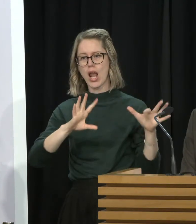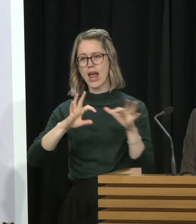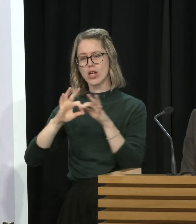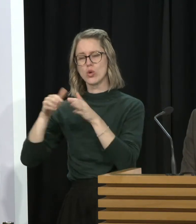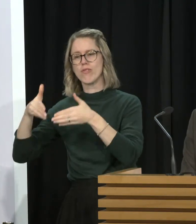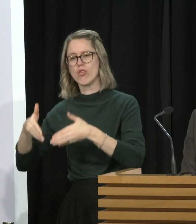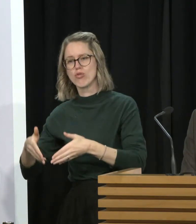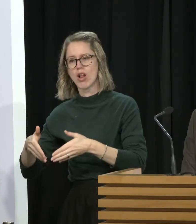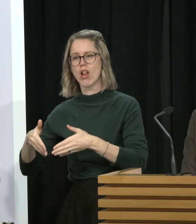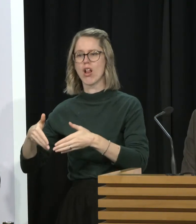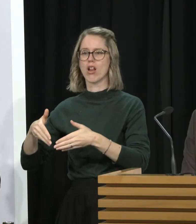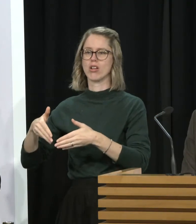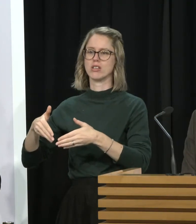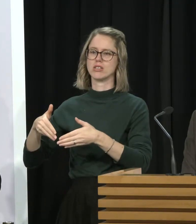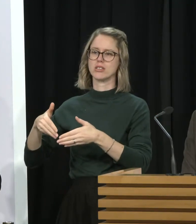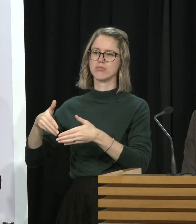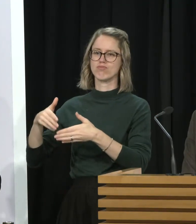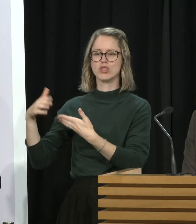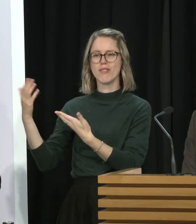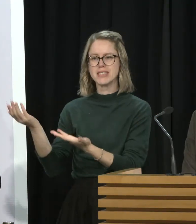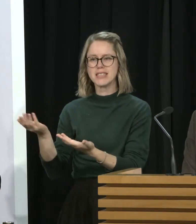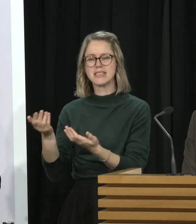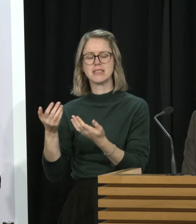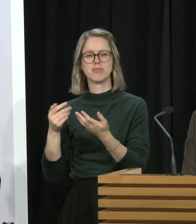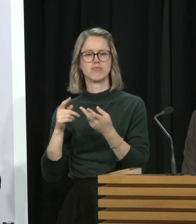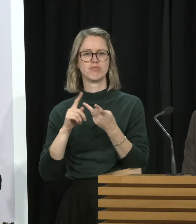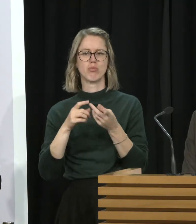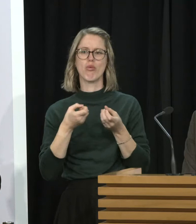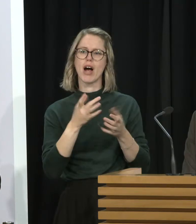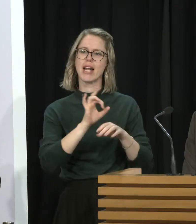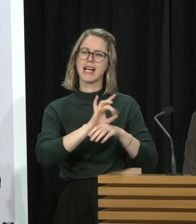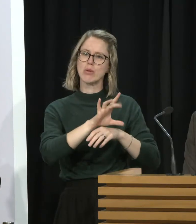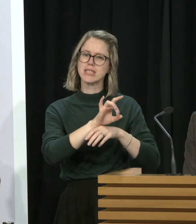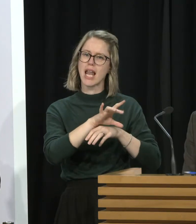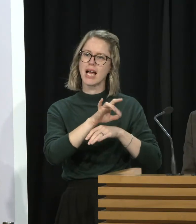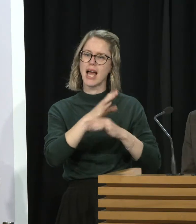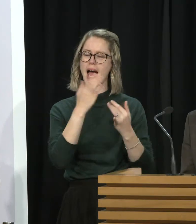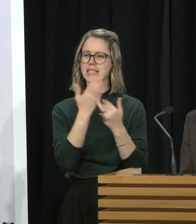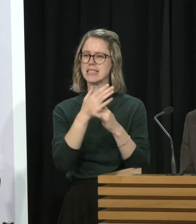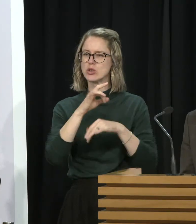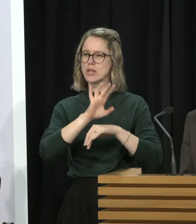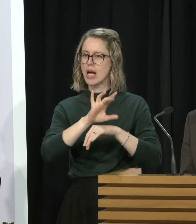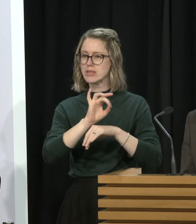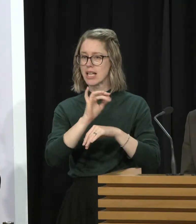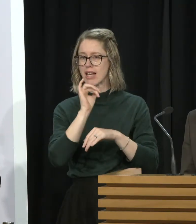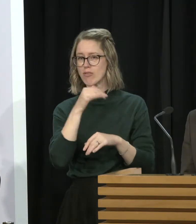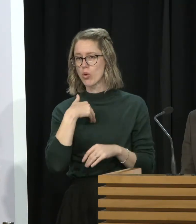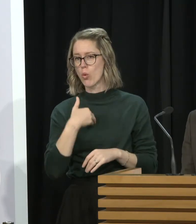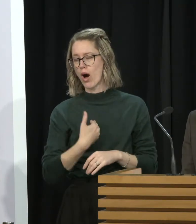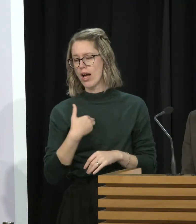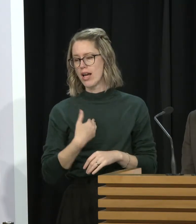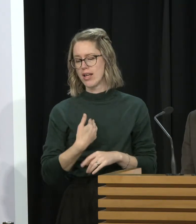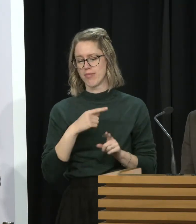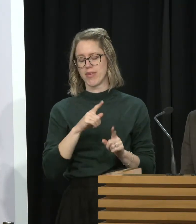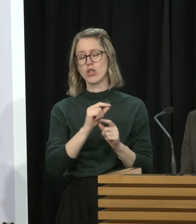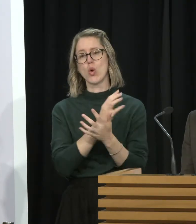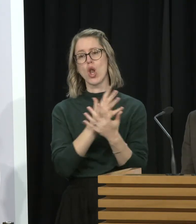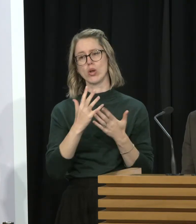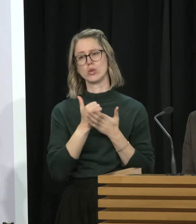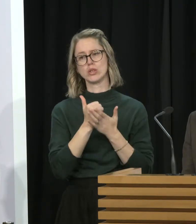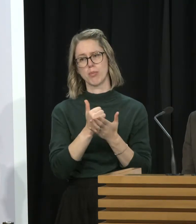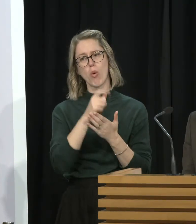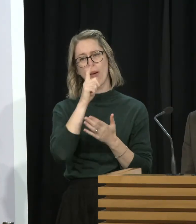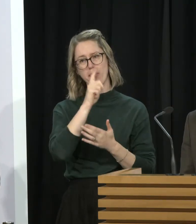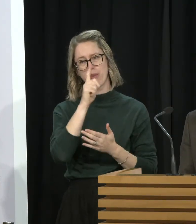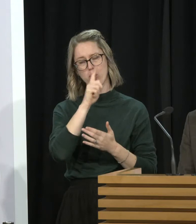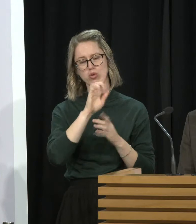and memorial services. They've provided counselling where that, access to counselling where that is required. They do a lot to support people,